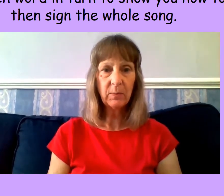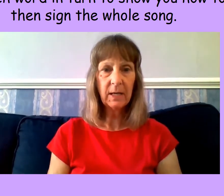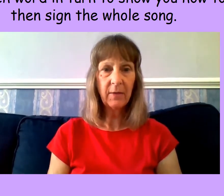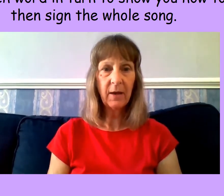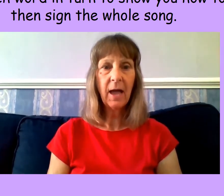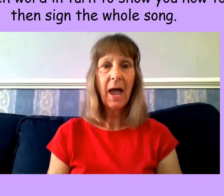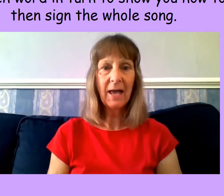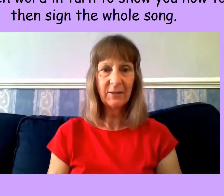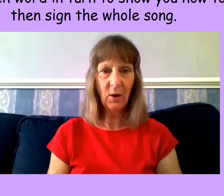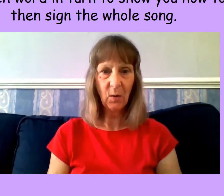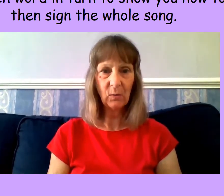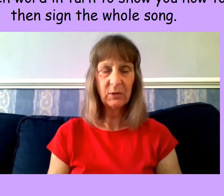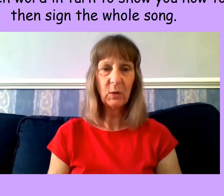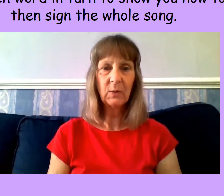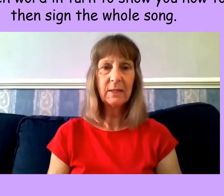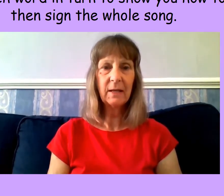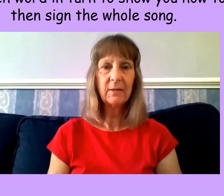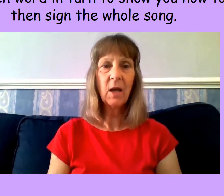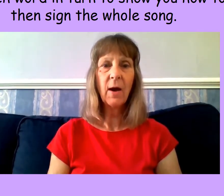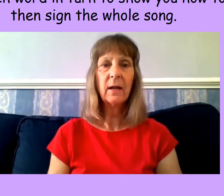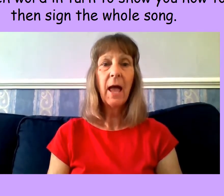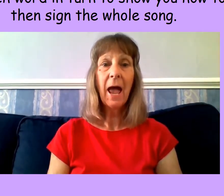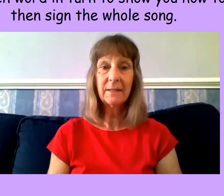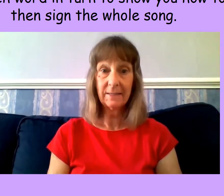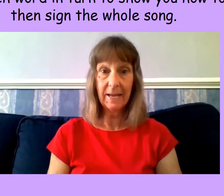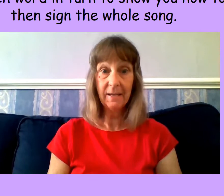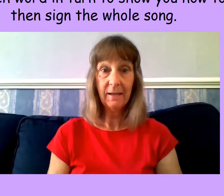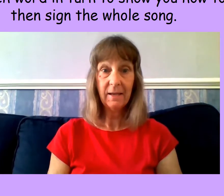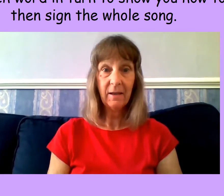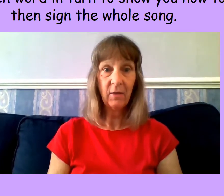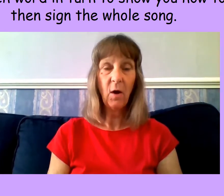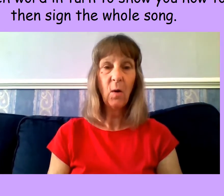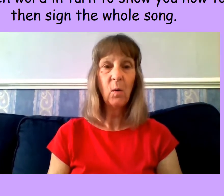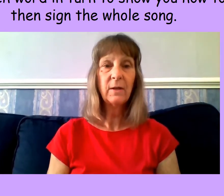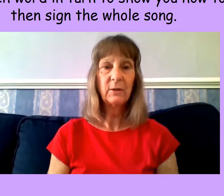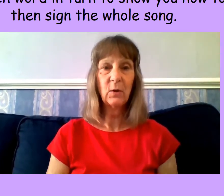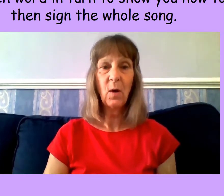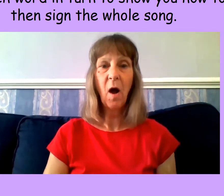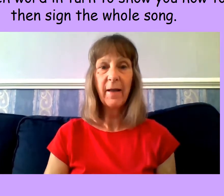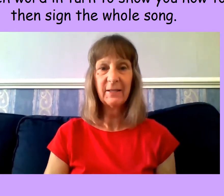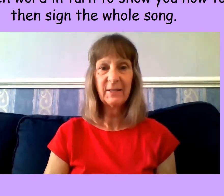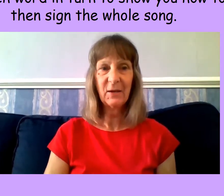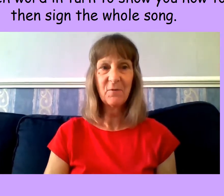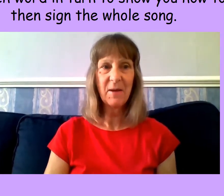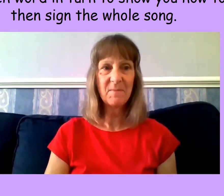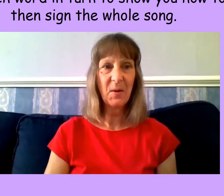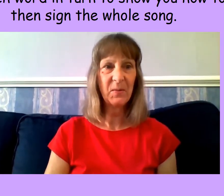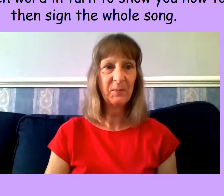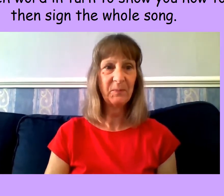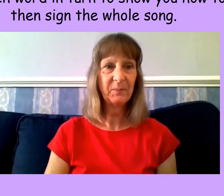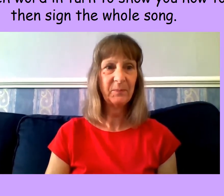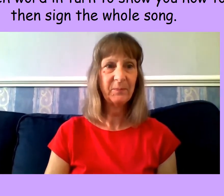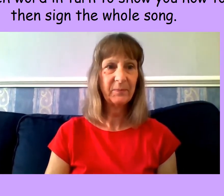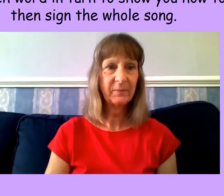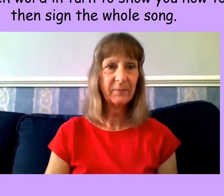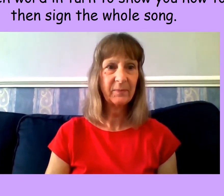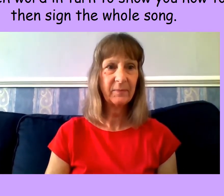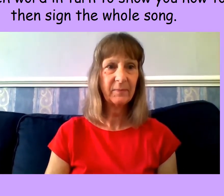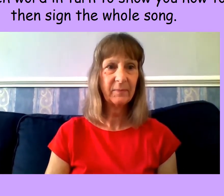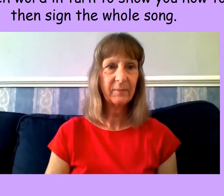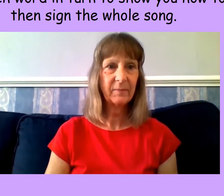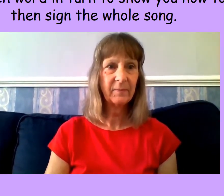to put them together as a whole so you can sign and sing the whole song, I can sing a rainbow.